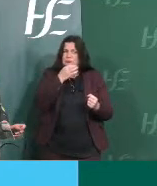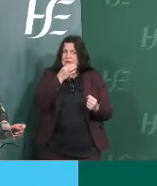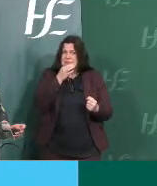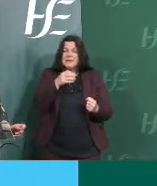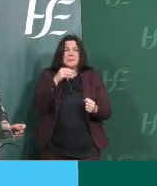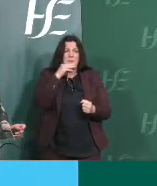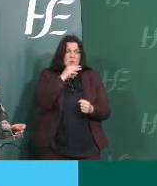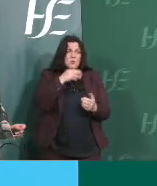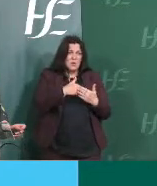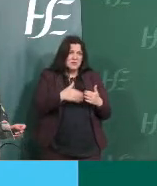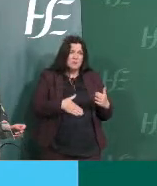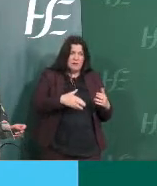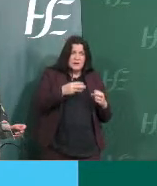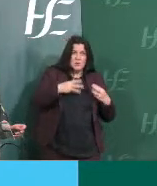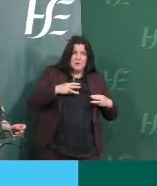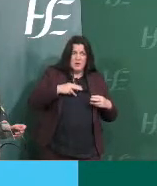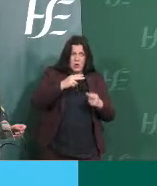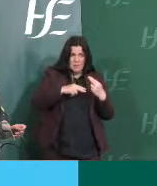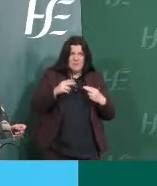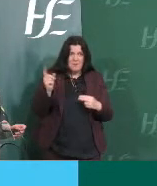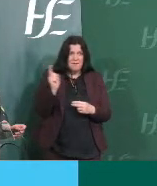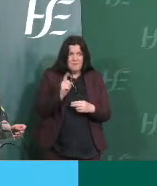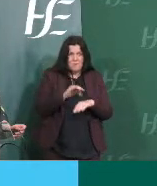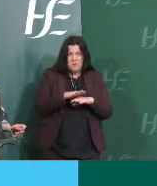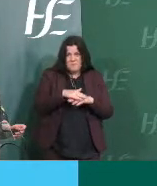important pregnant women come forward for the vaccines as well.